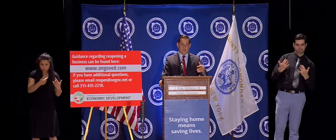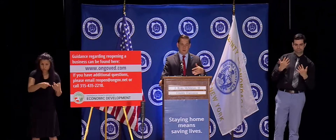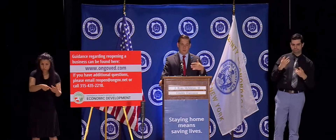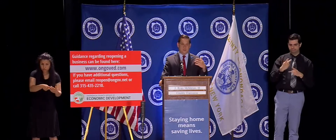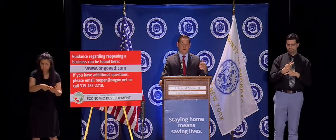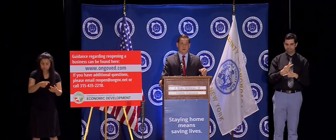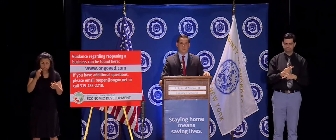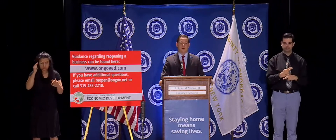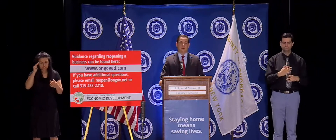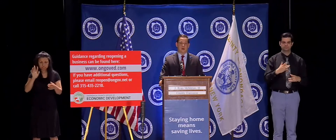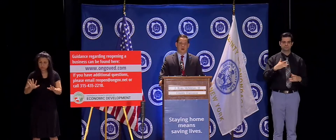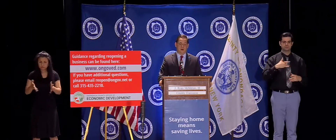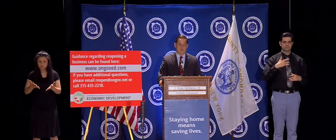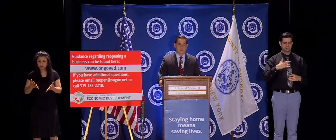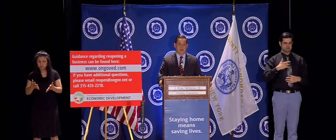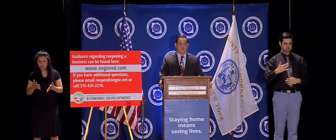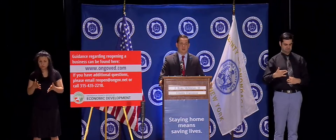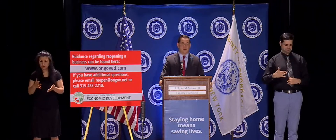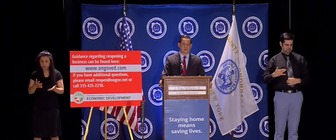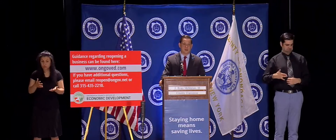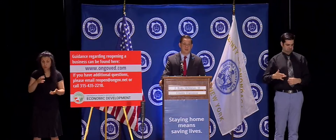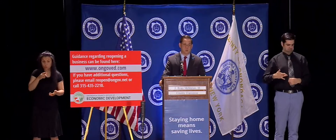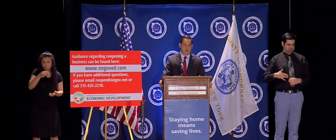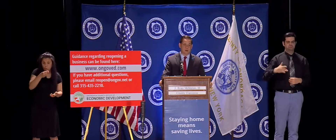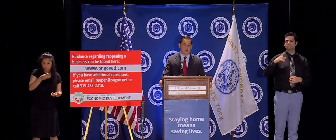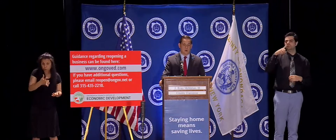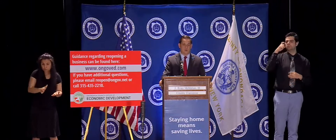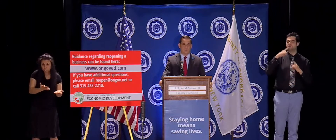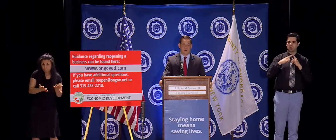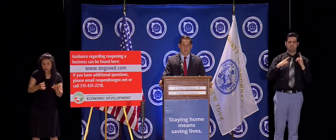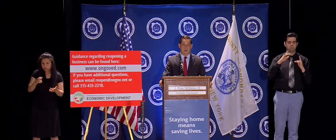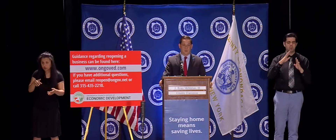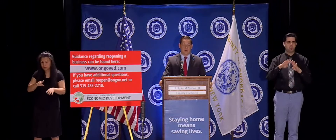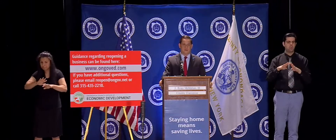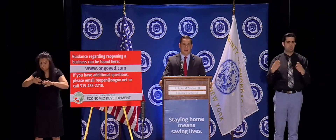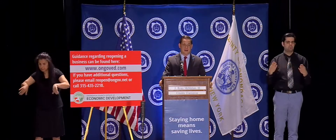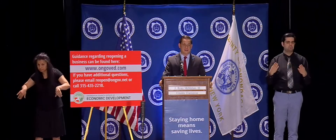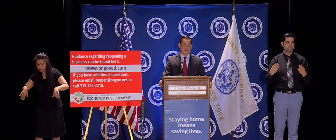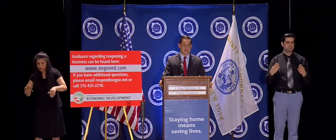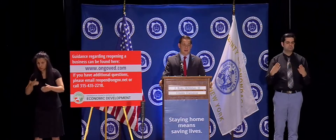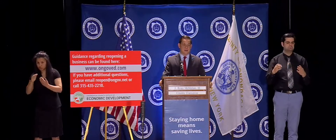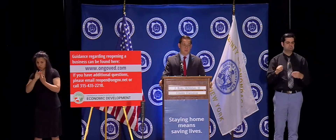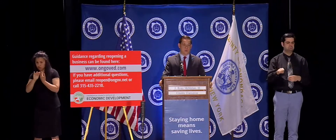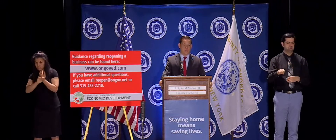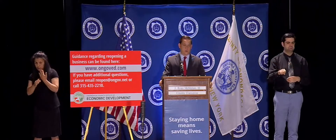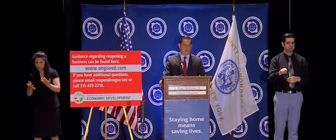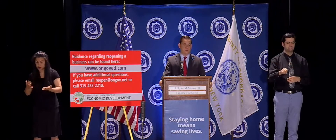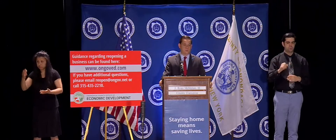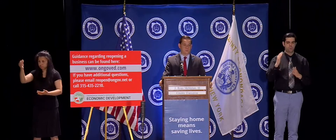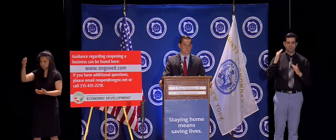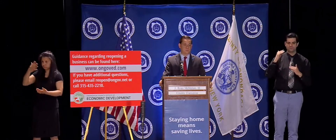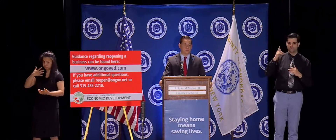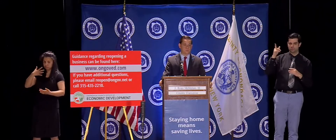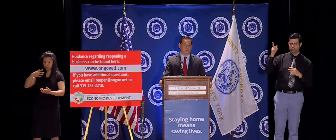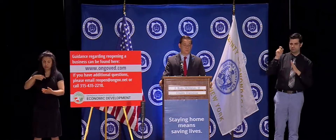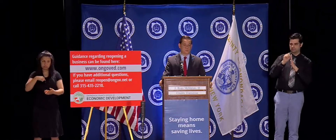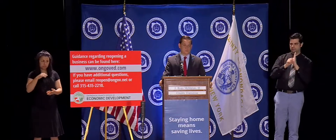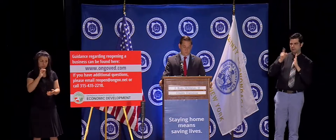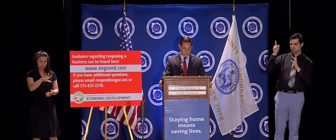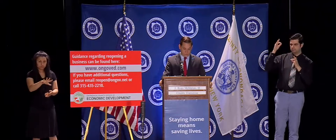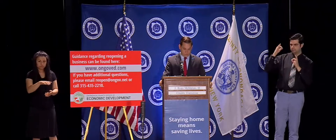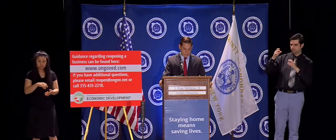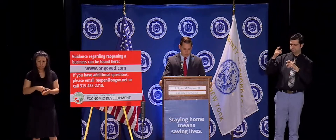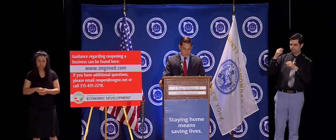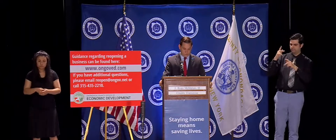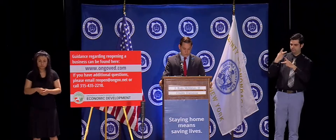may look a little bit different, just like everything else does, but hopefully we'll have guidance on that in short order. That kind of brings me to